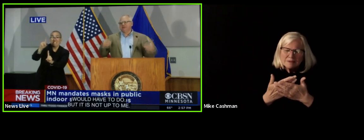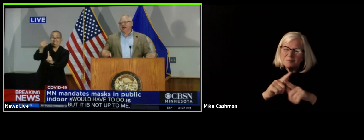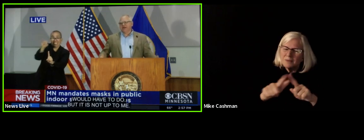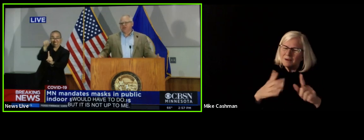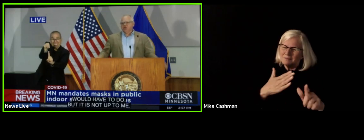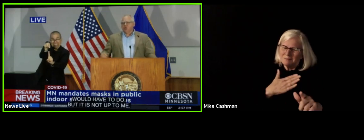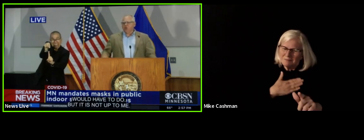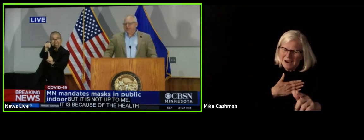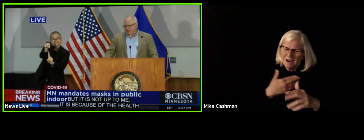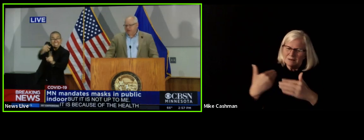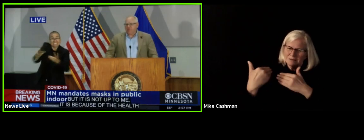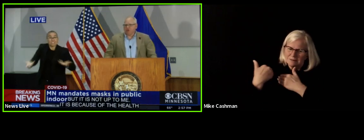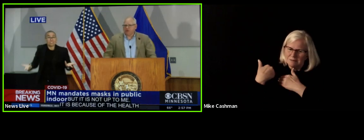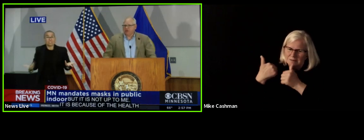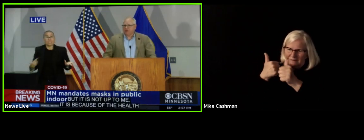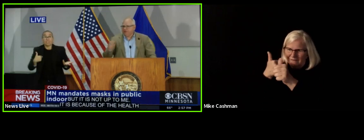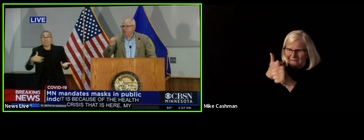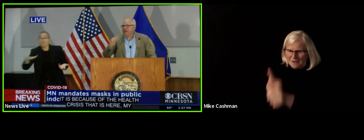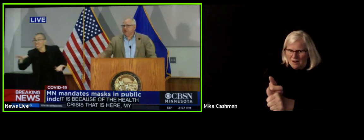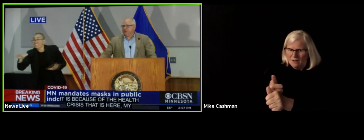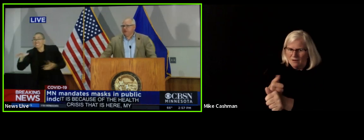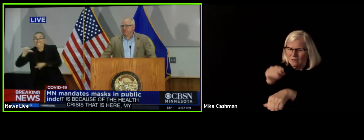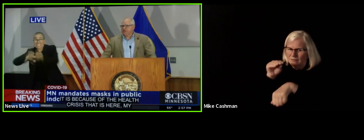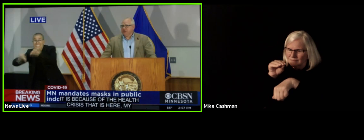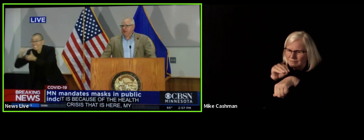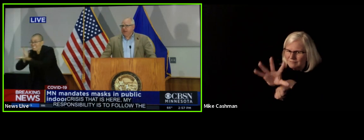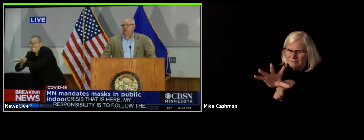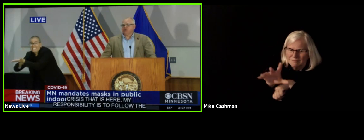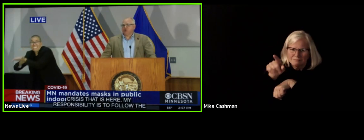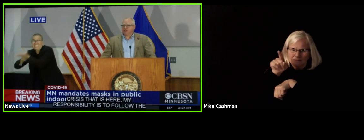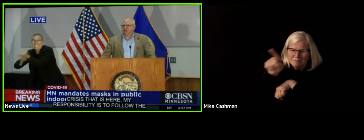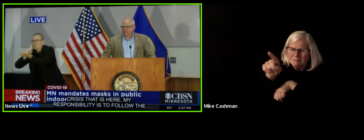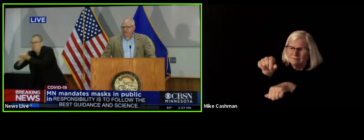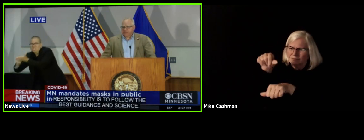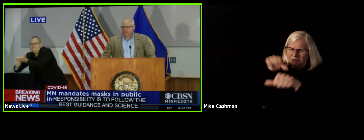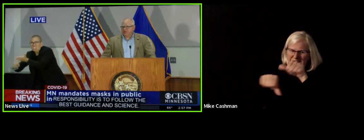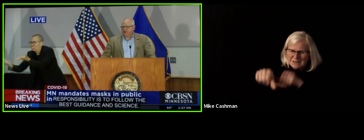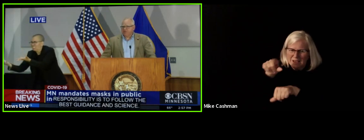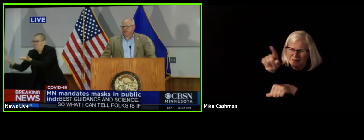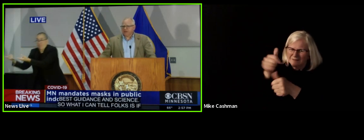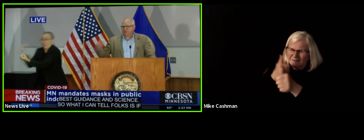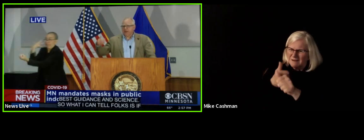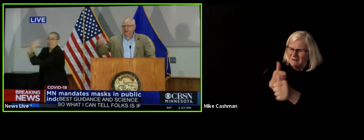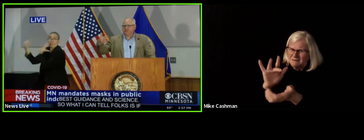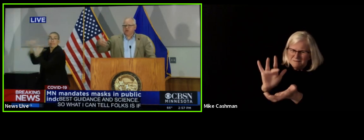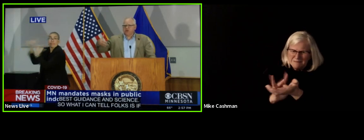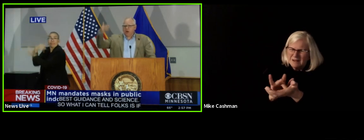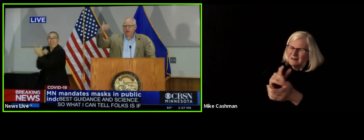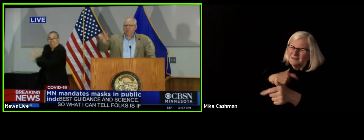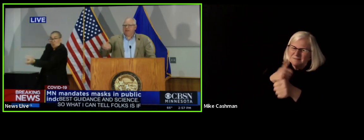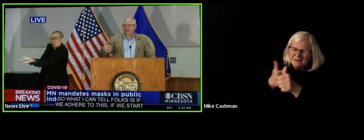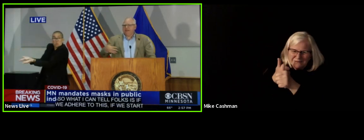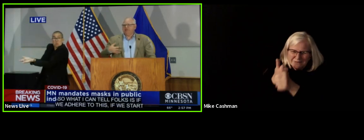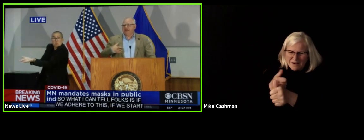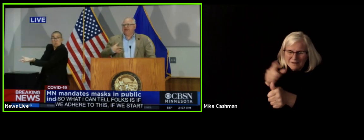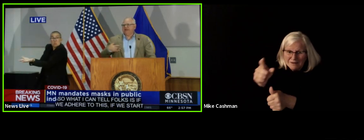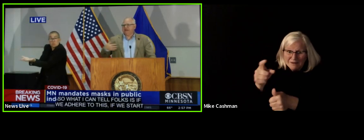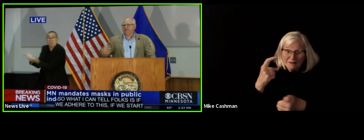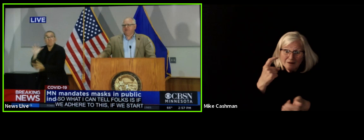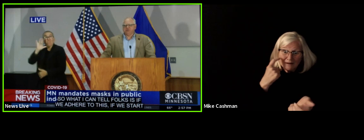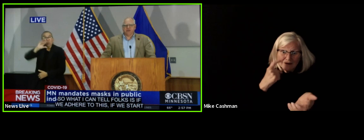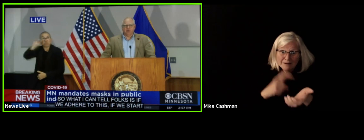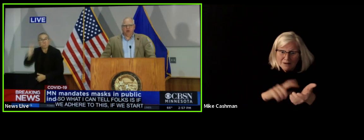best science. So what I can tell folks is, if we adhere to this and we start to see that 25% compliance go up, meaning if 90